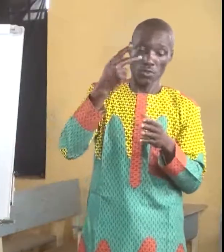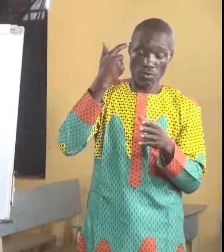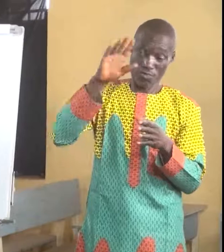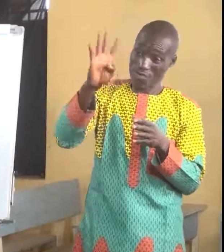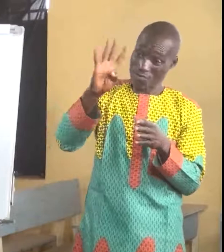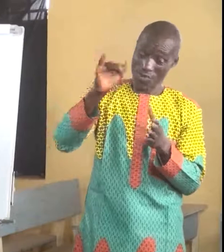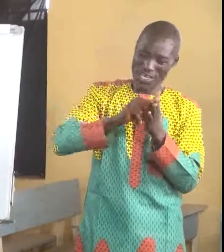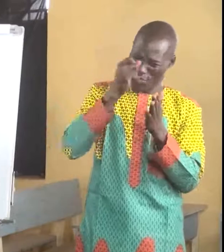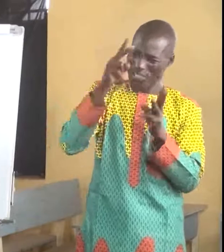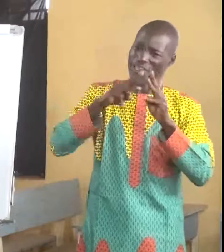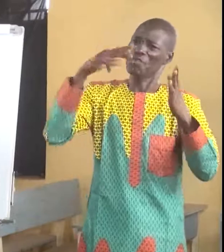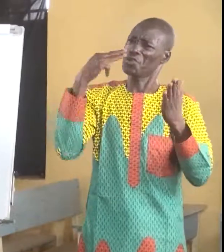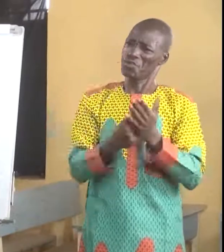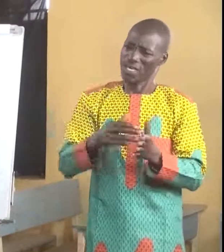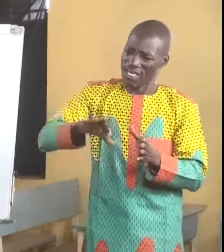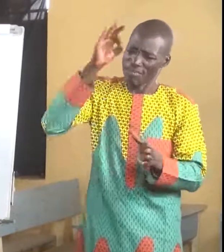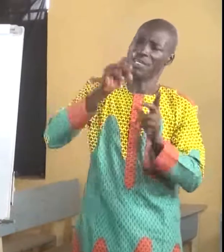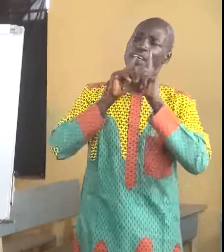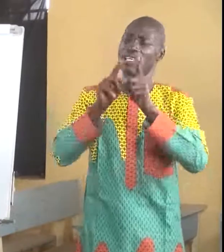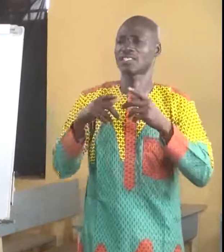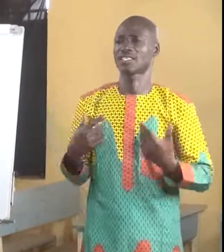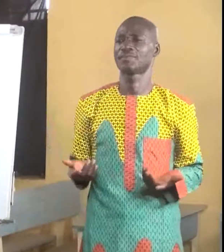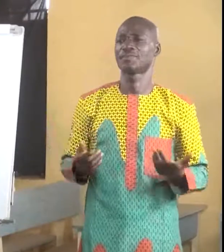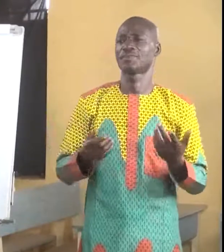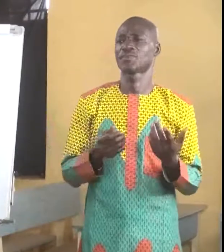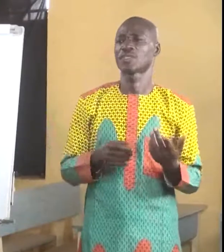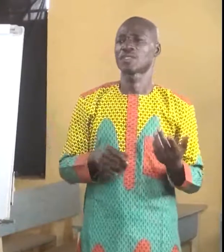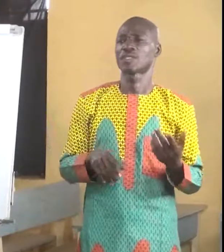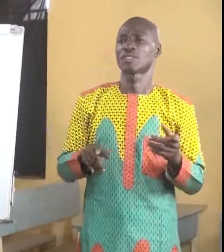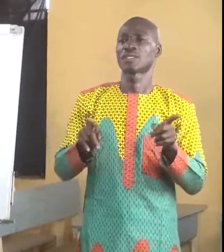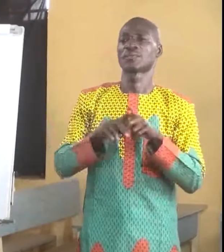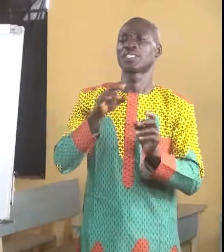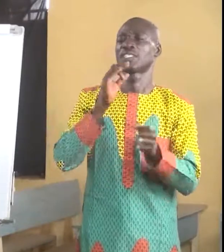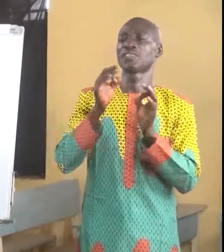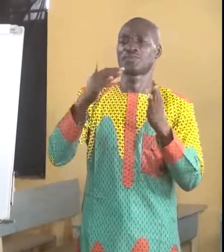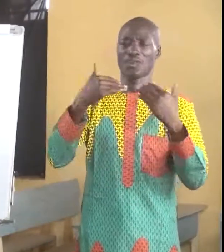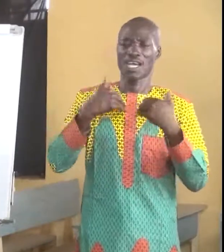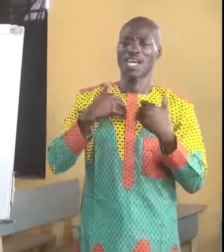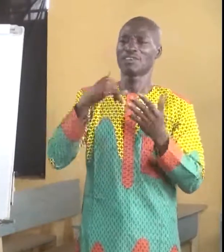them. But if you have it in your examination, just question number 1.